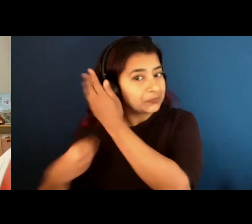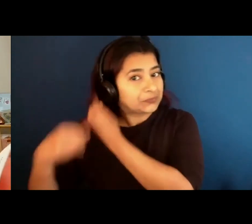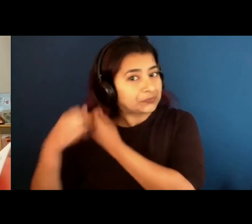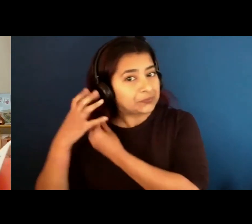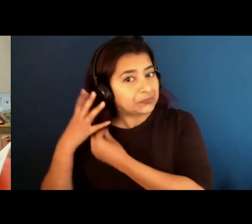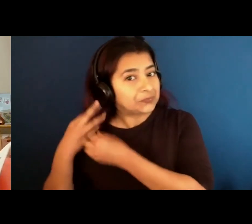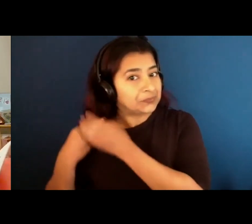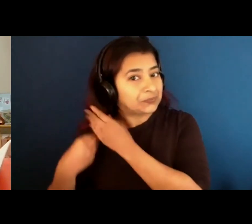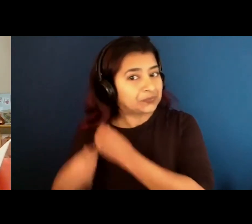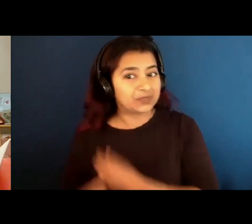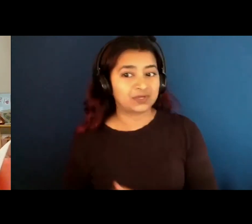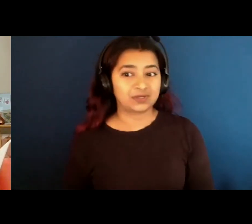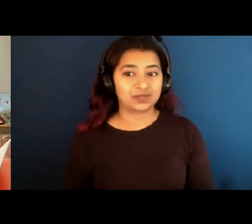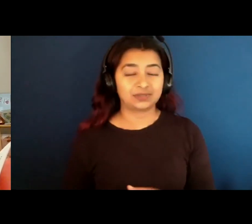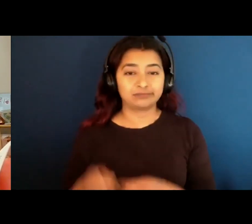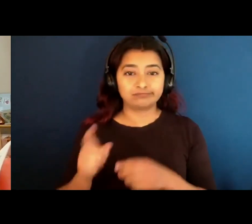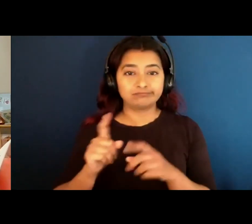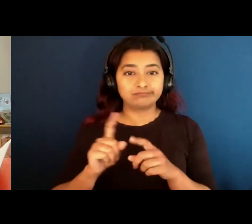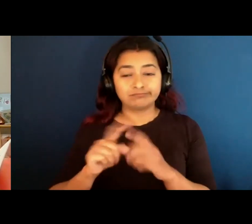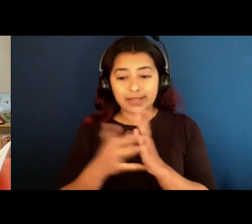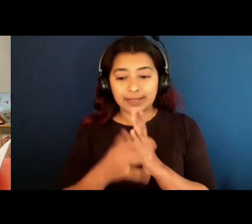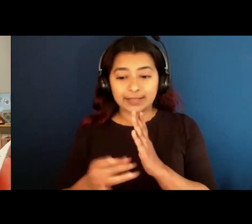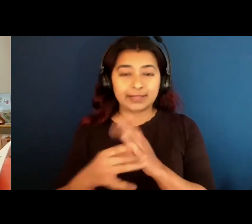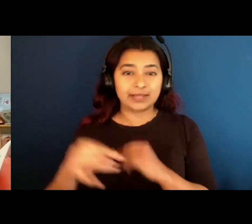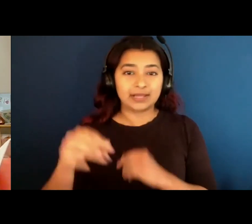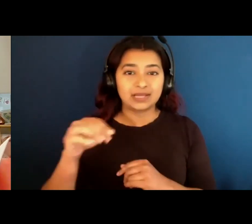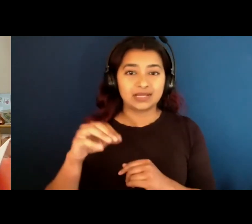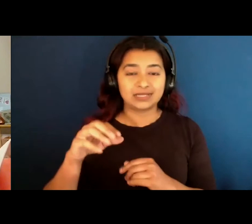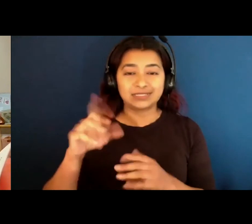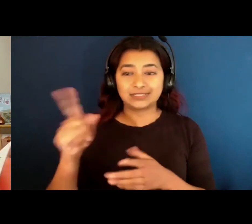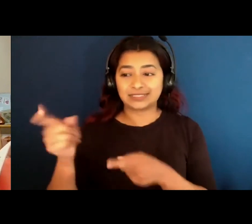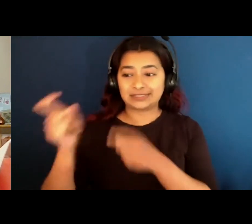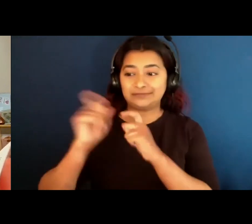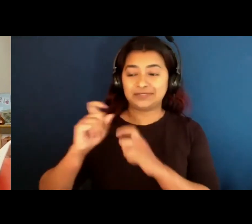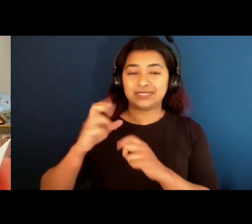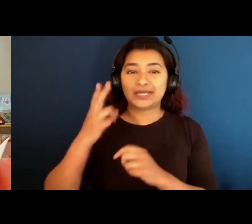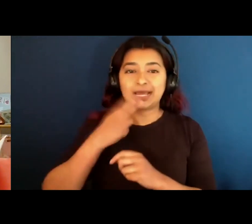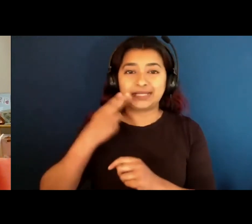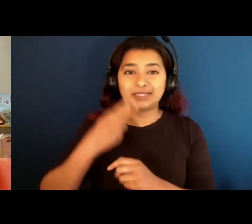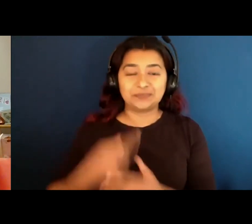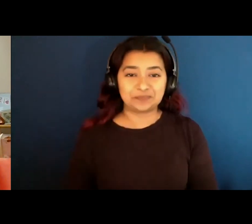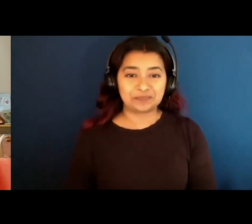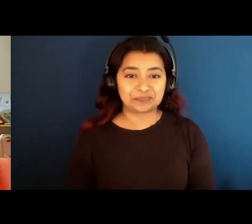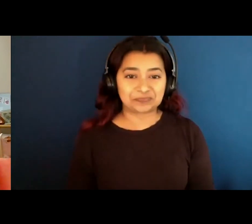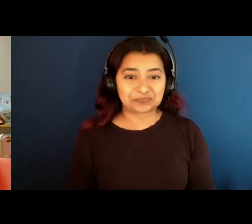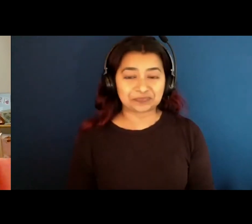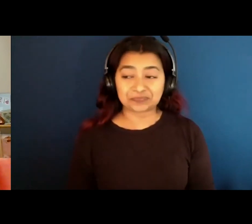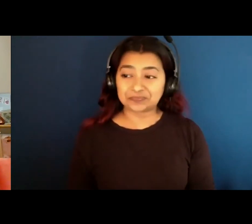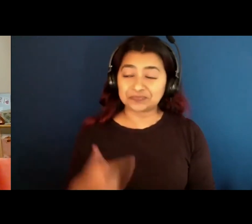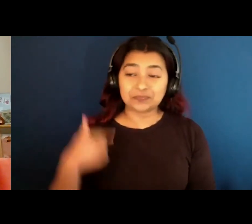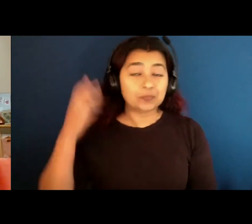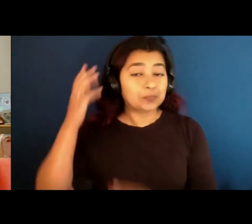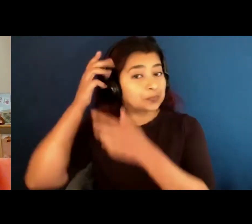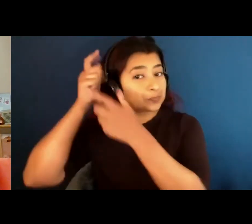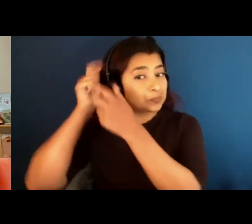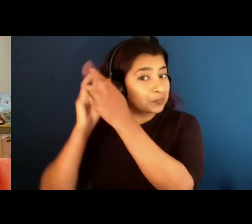scalp, ribbons of liquid angels granting me their honey. I say to them, I have a crush on a girl